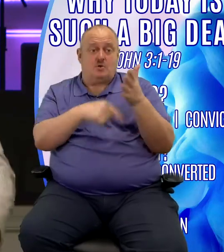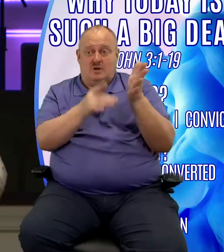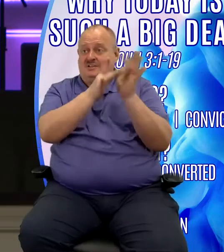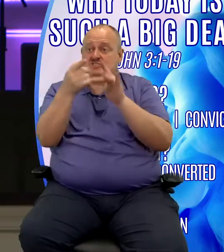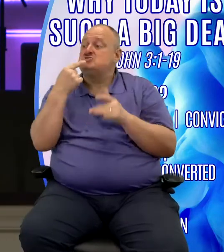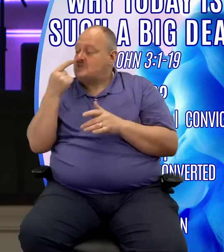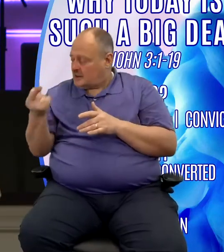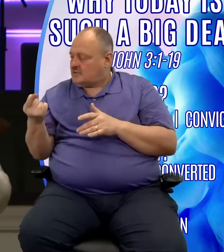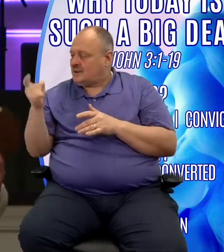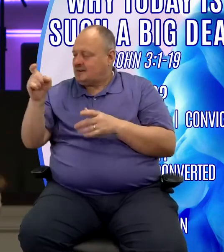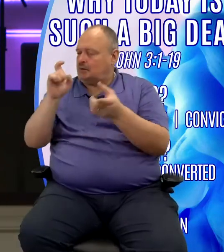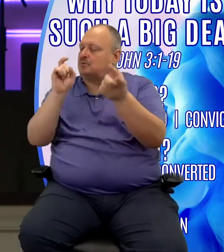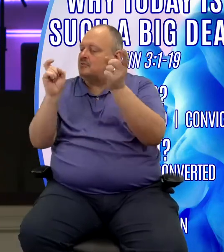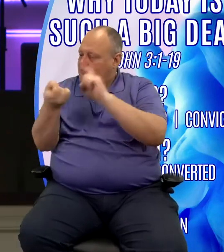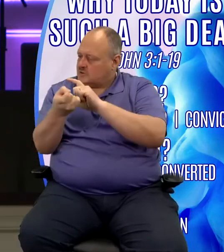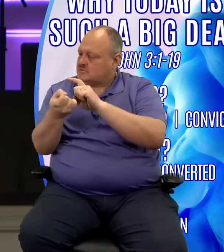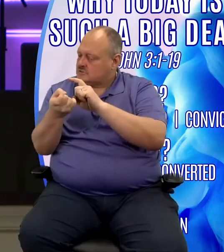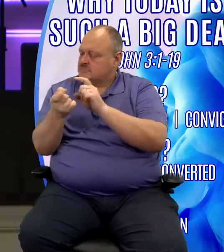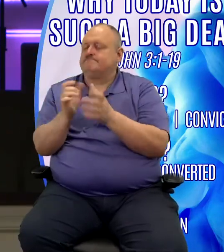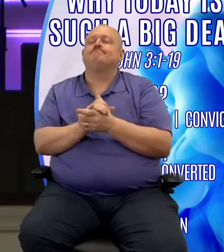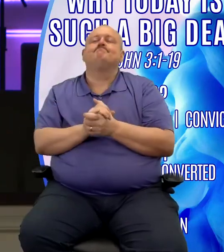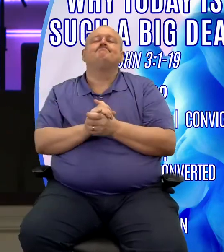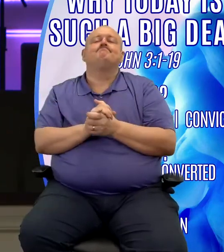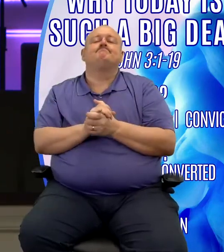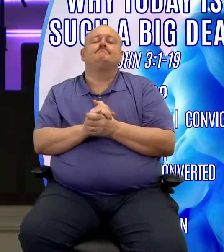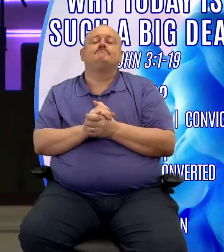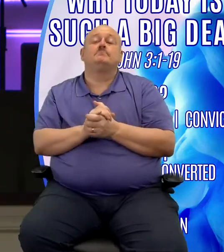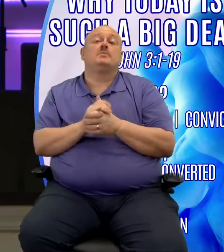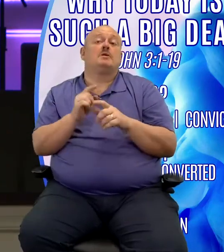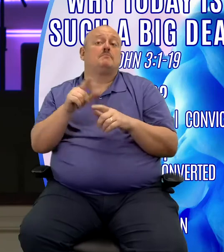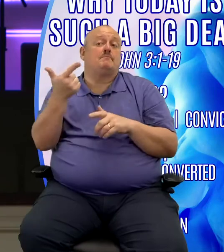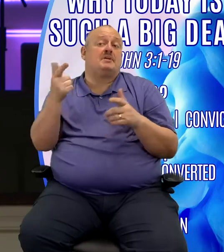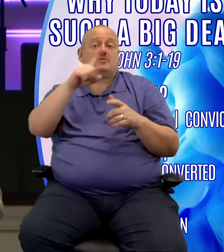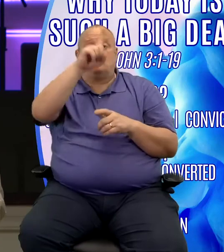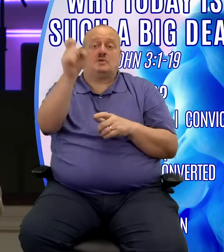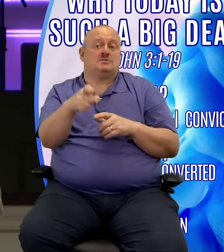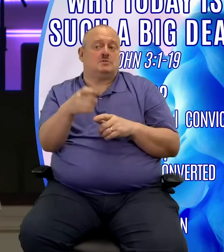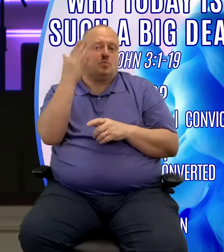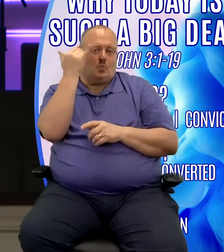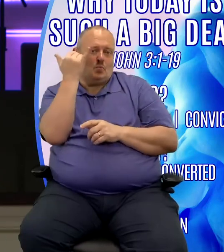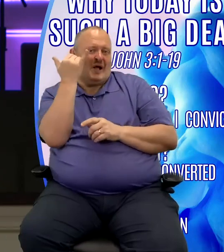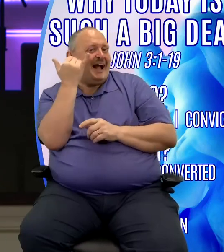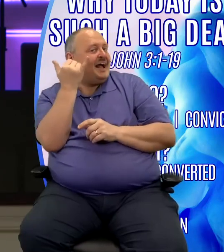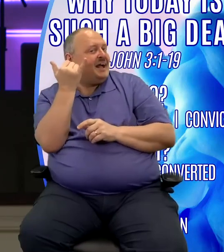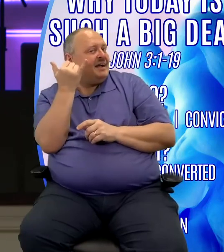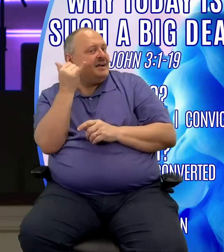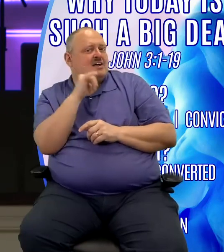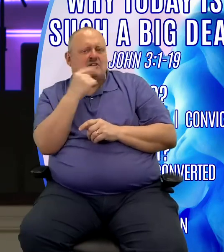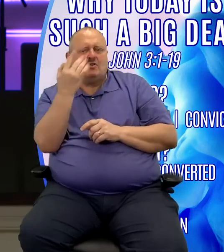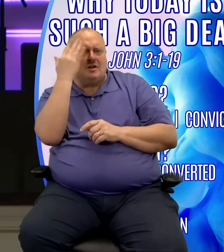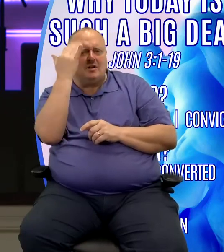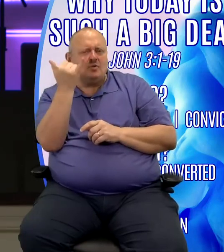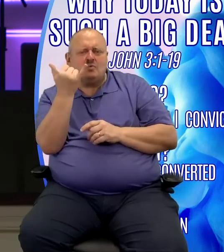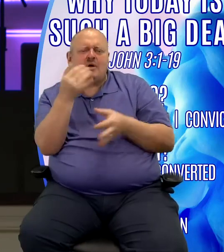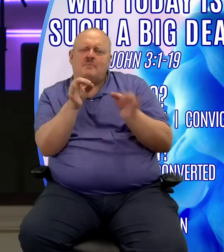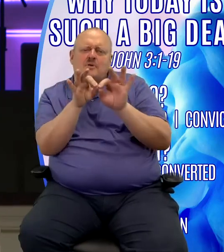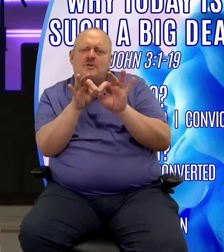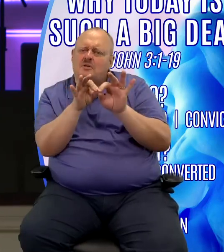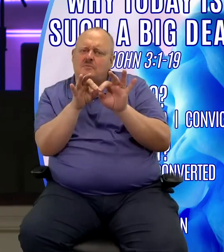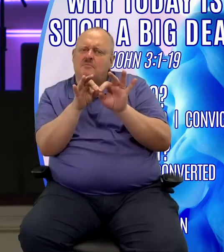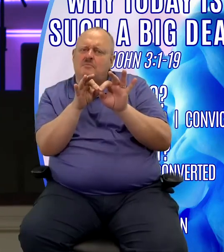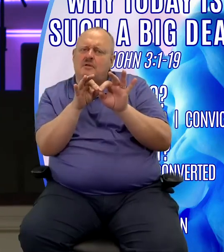him. He needs to be convinced and he needs to be converted. But the big question today is why? Not just why is today important that the tomb is